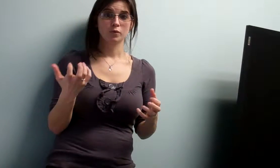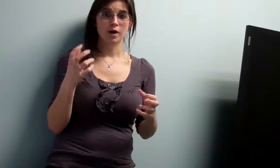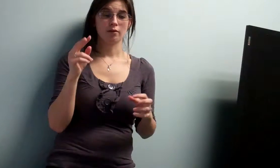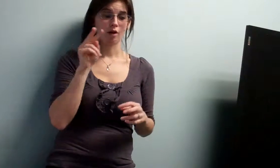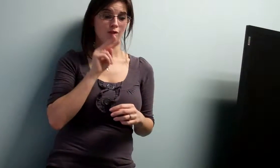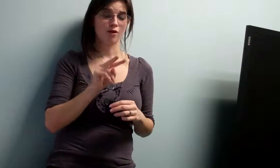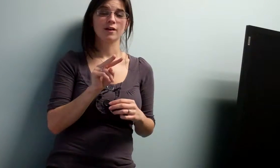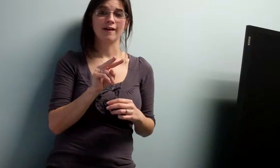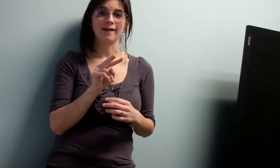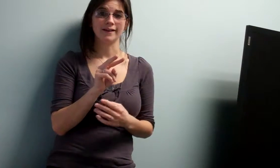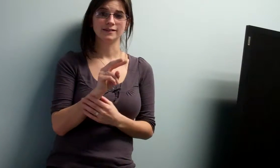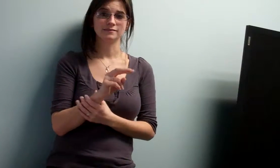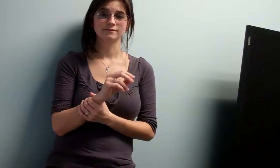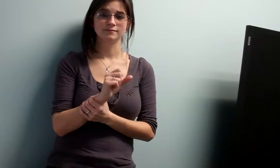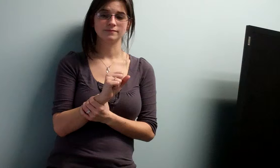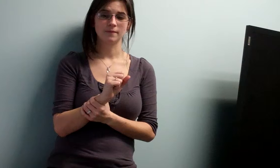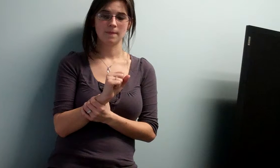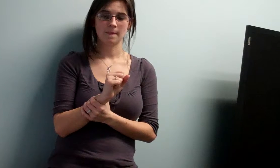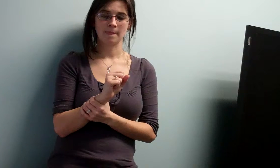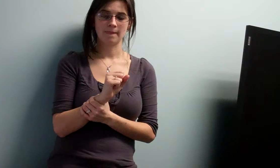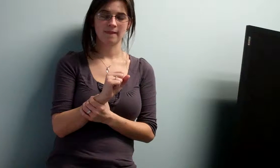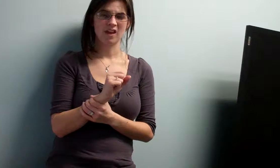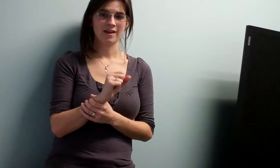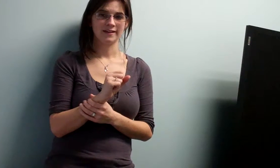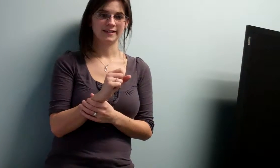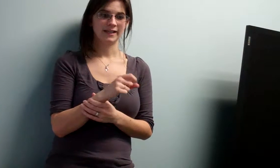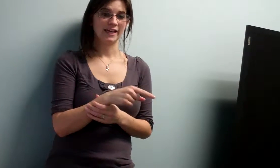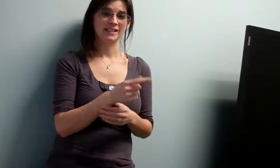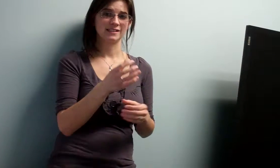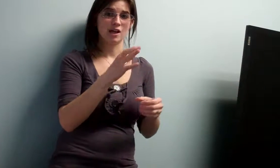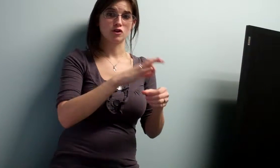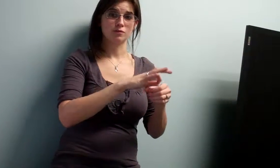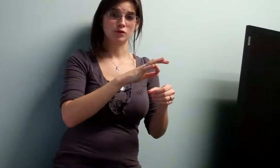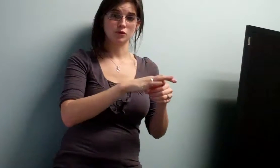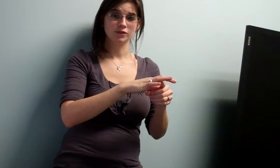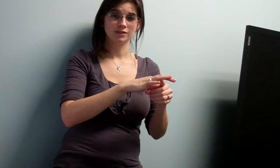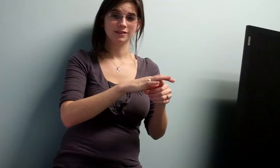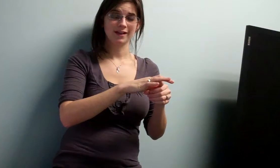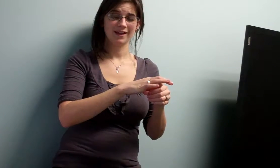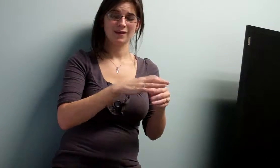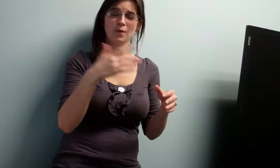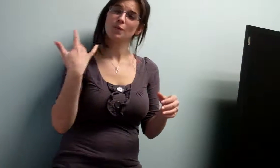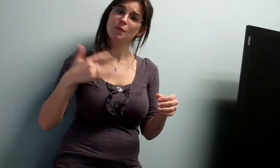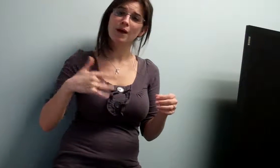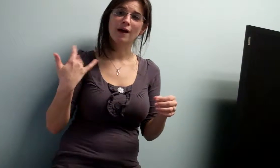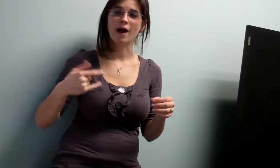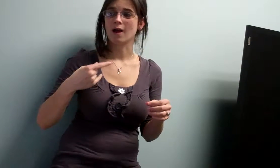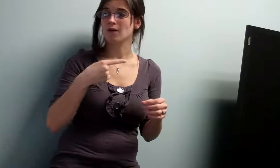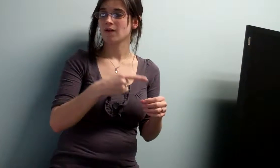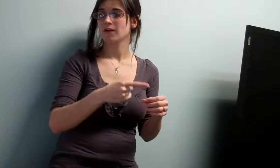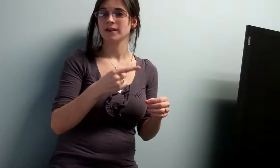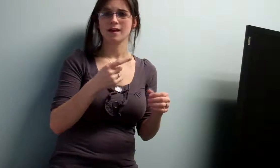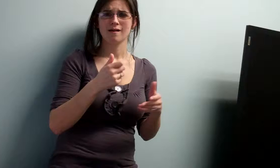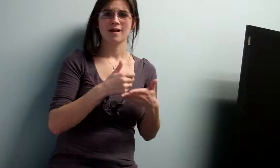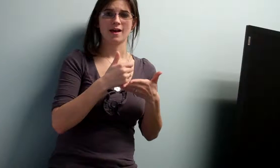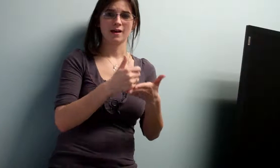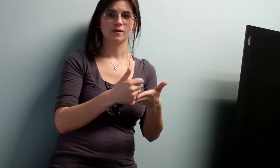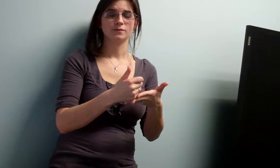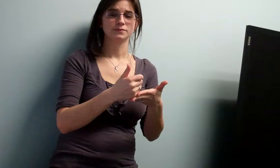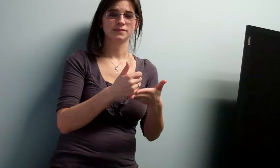of his scholarship, but also makes a major contribution in terms of public discussion of issues, a public intellectual, as